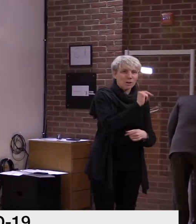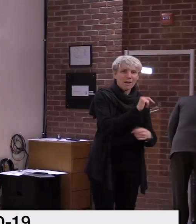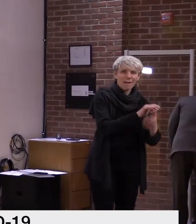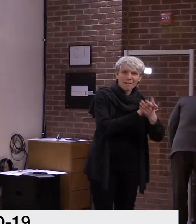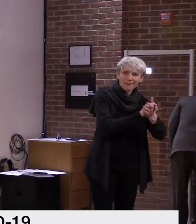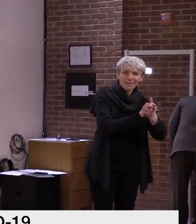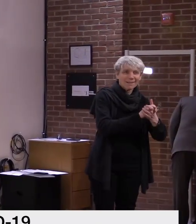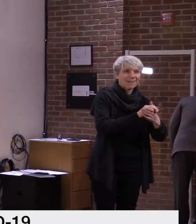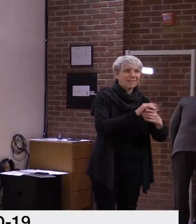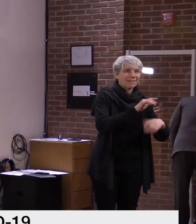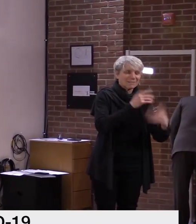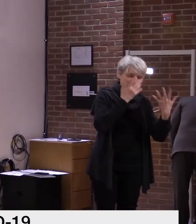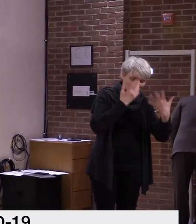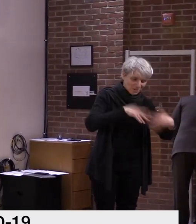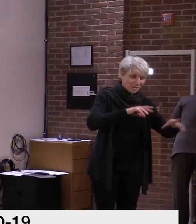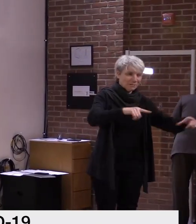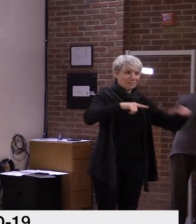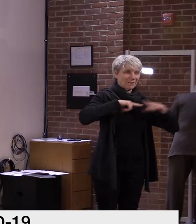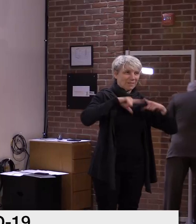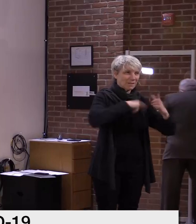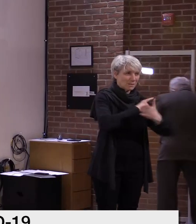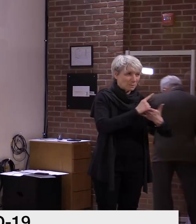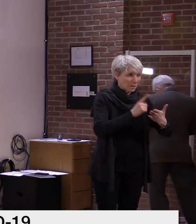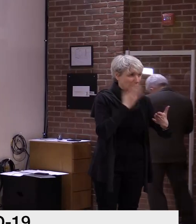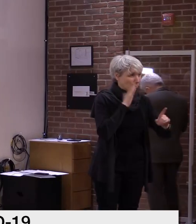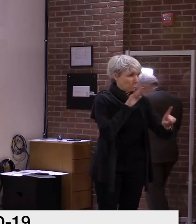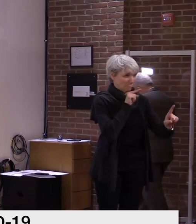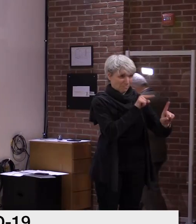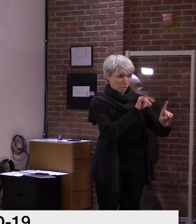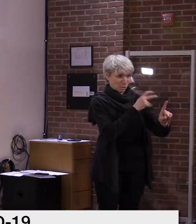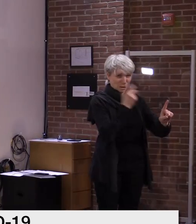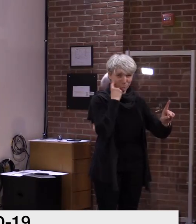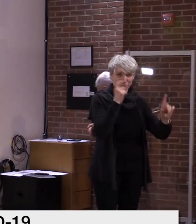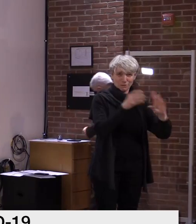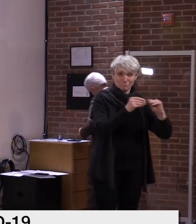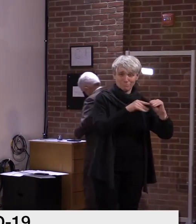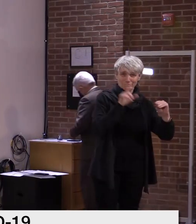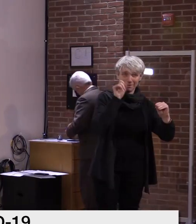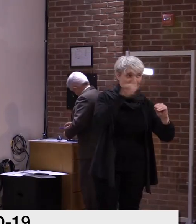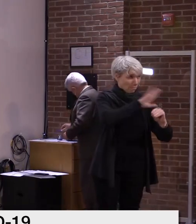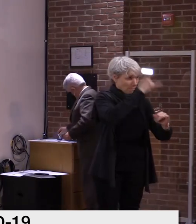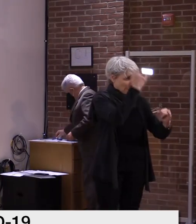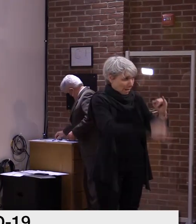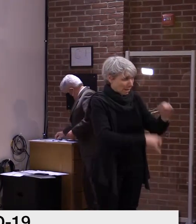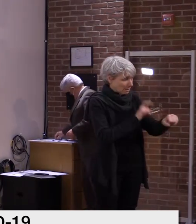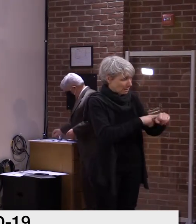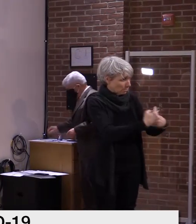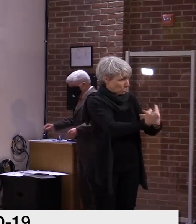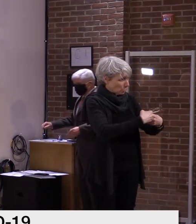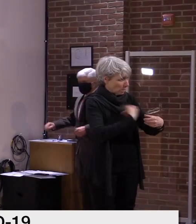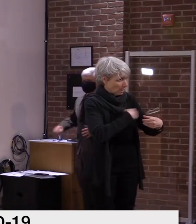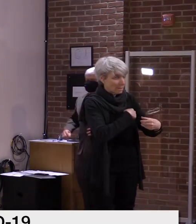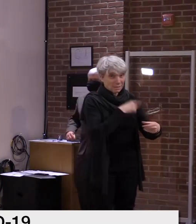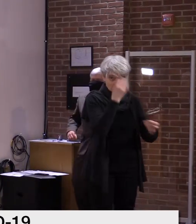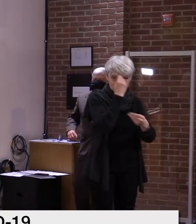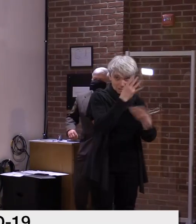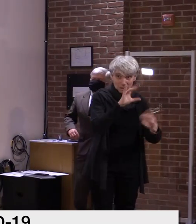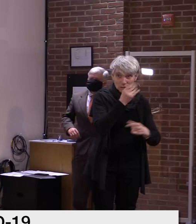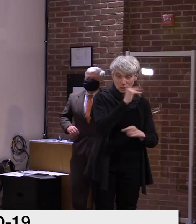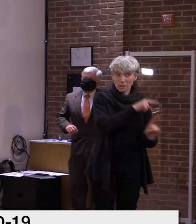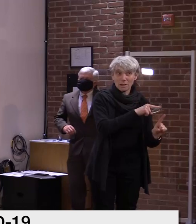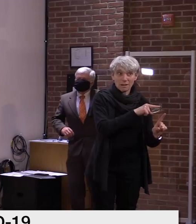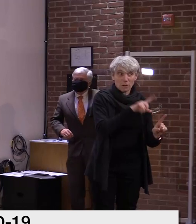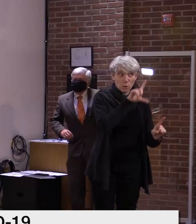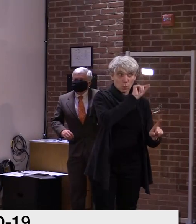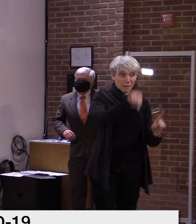week. I don't know if this is his last time calling into one of these media briefings or not, but John has spent